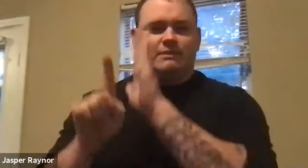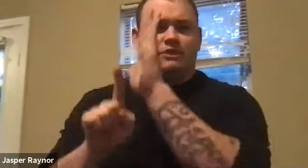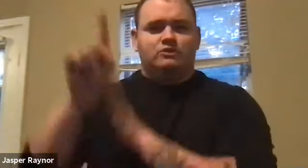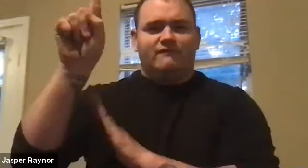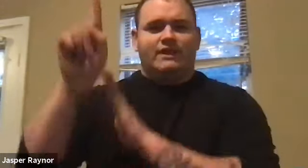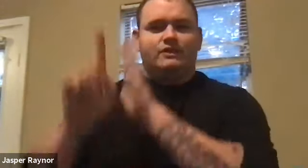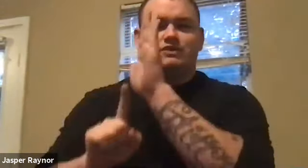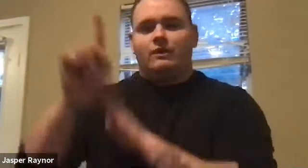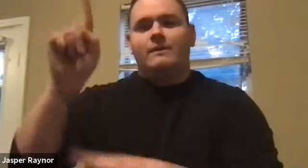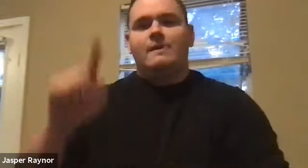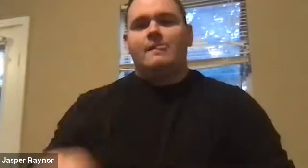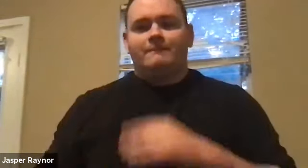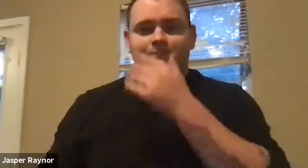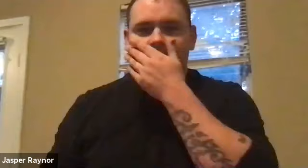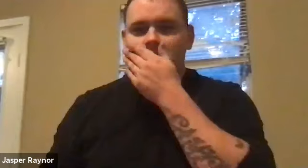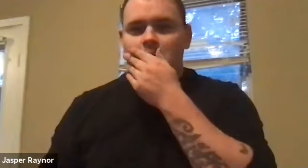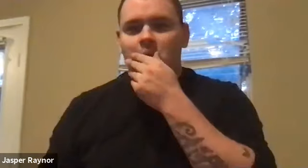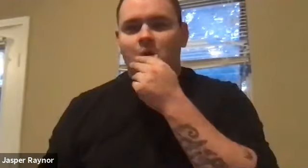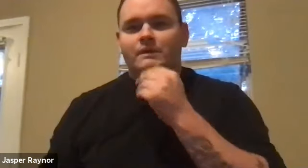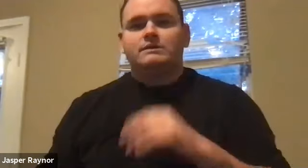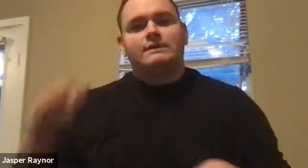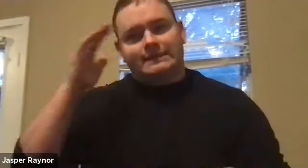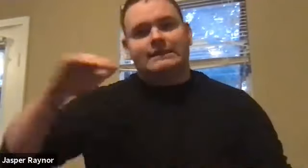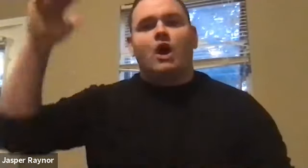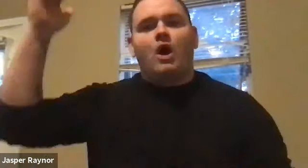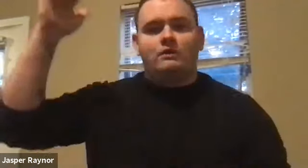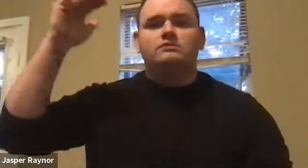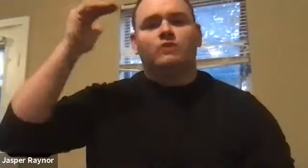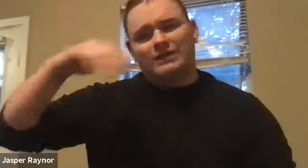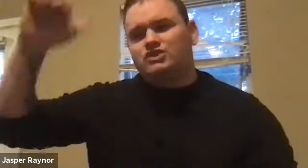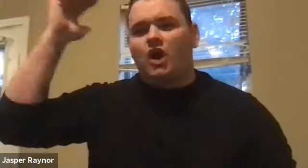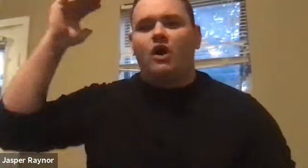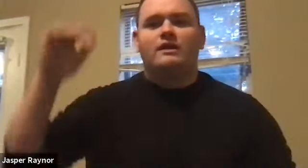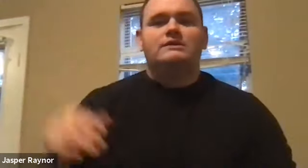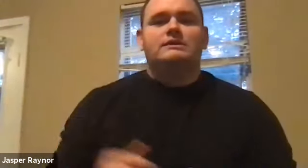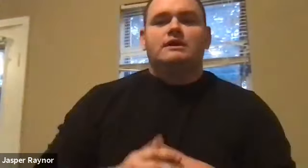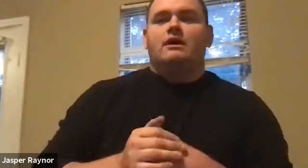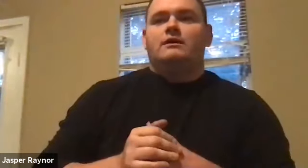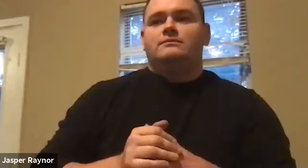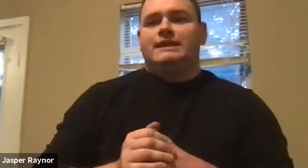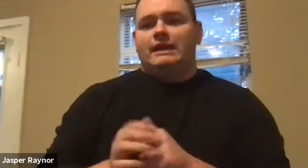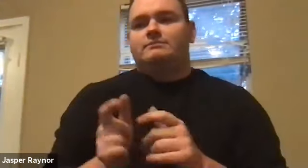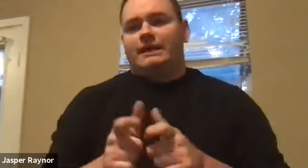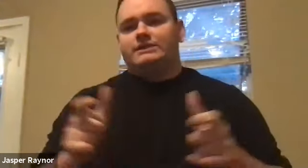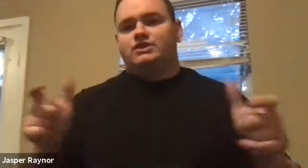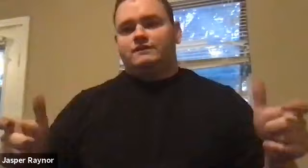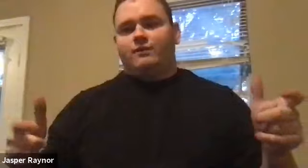people use one I've finger. seen people Tall. do this even like They can say tall. Why you tall? But yeah, big is just